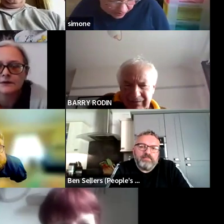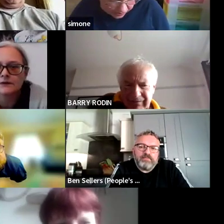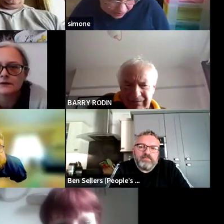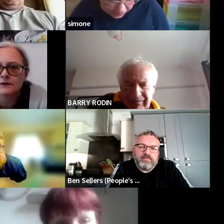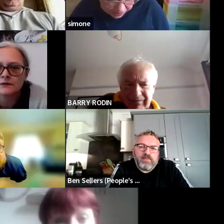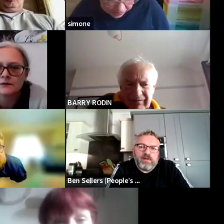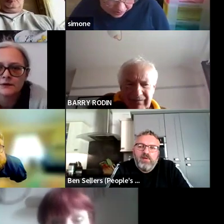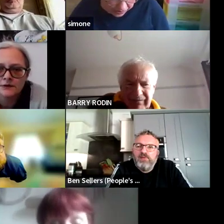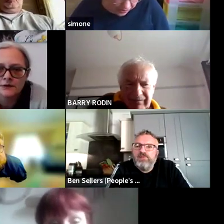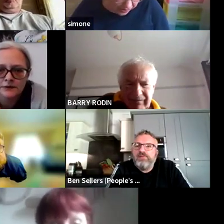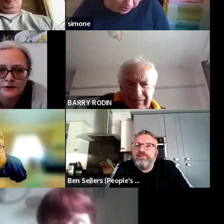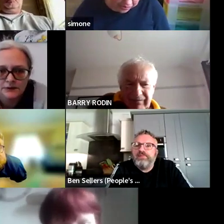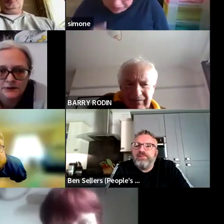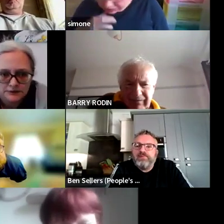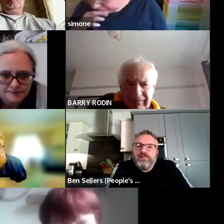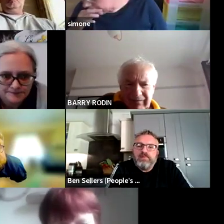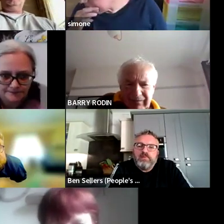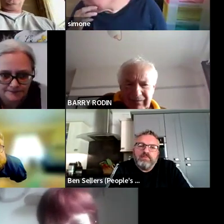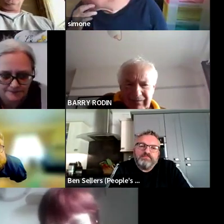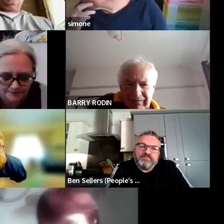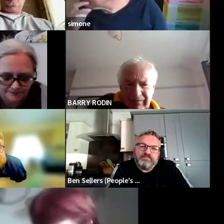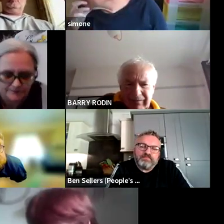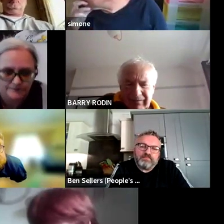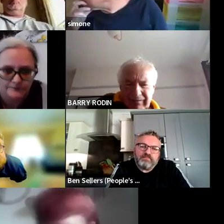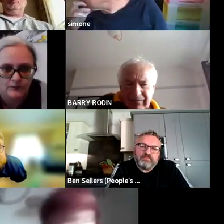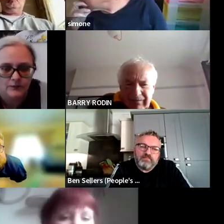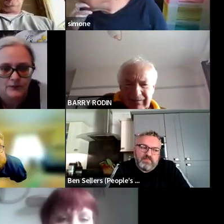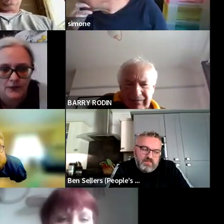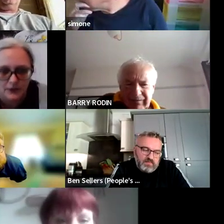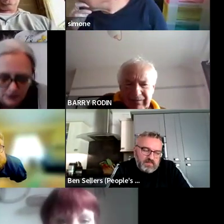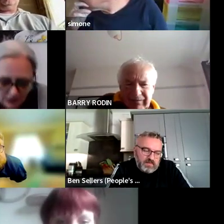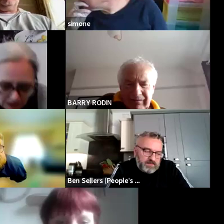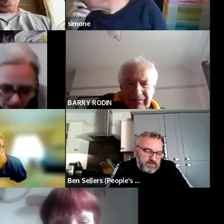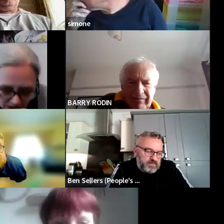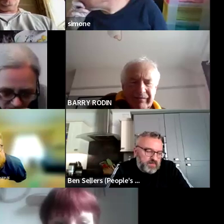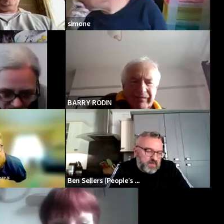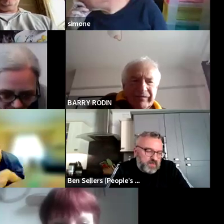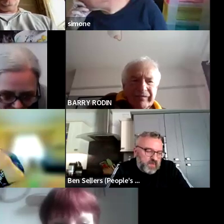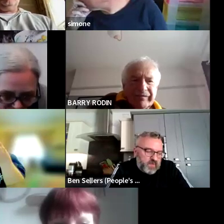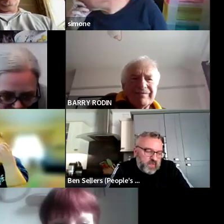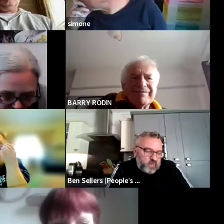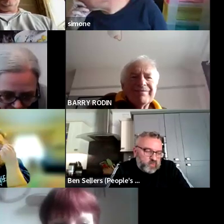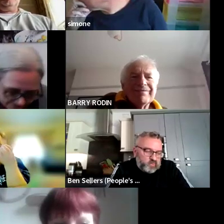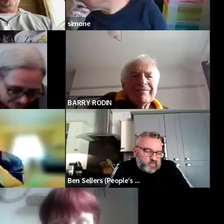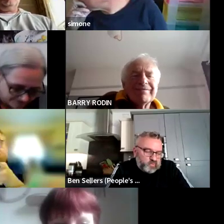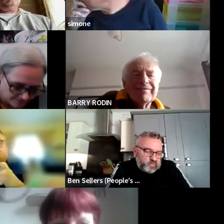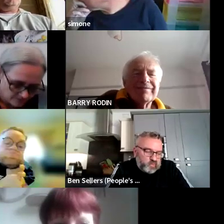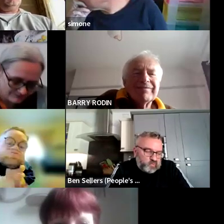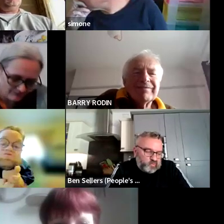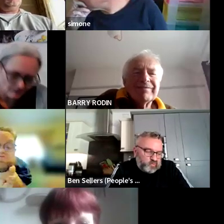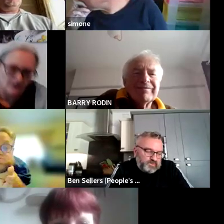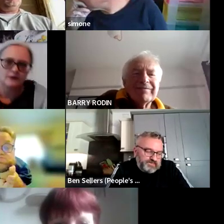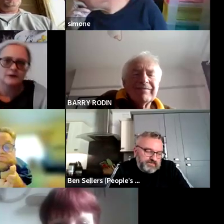Ellen's online, and she is going to be giving a presentation over where we are with the